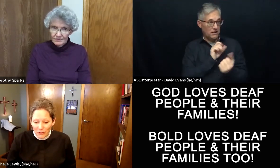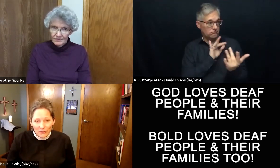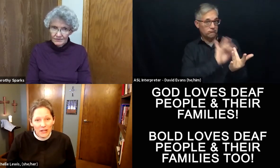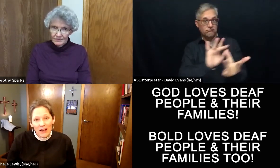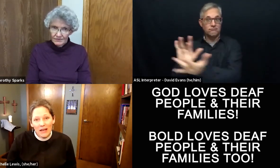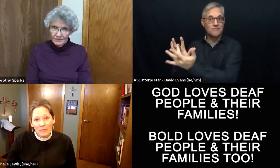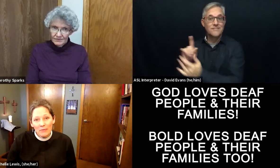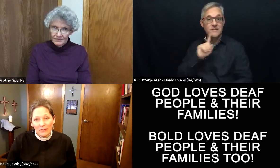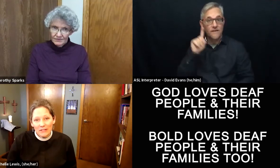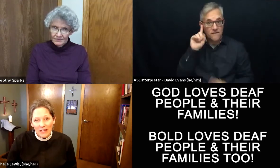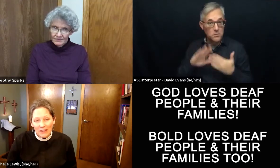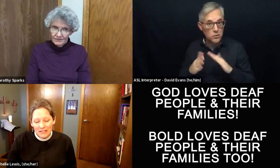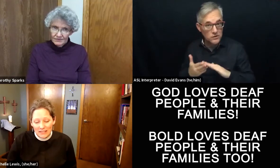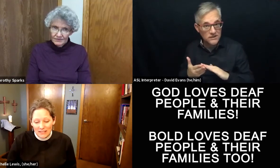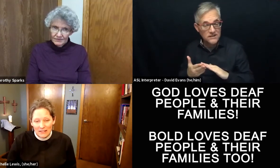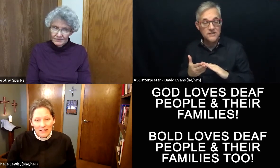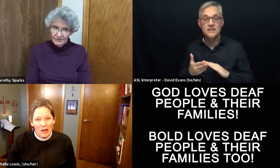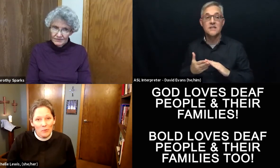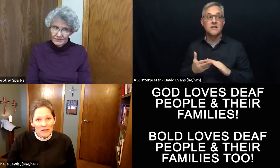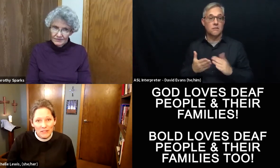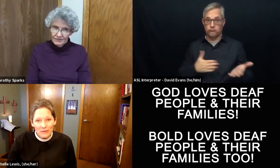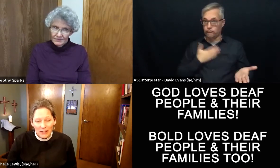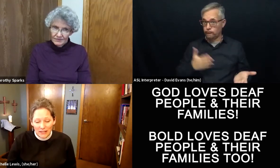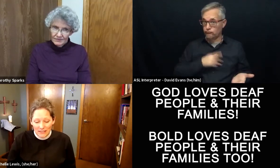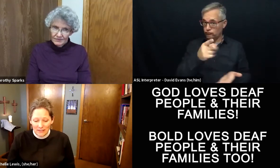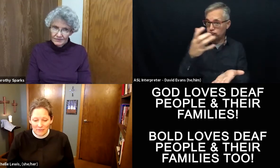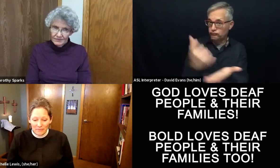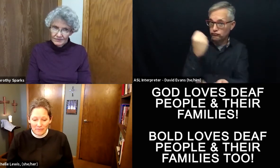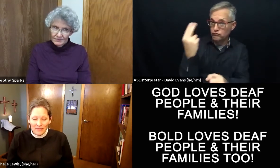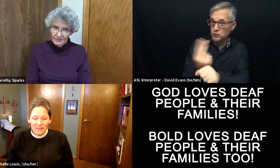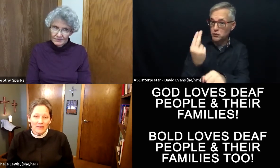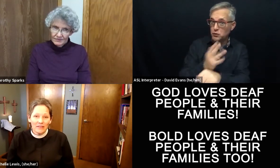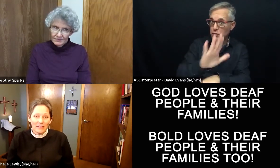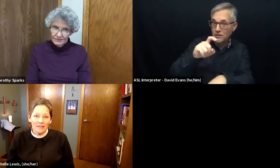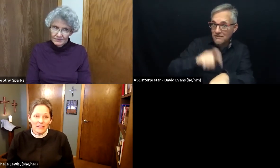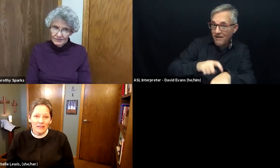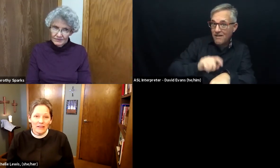and for your time and your talents to help us do that.